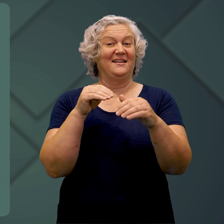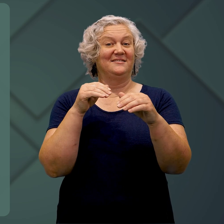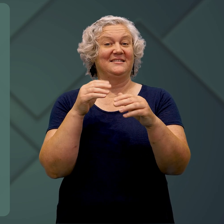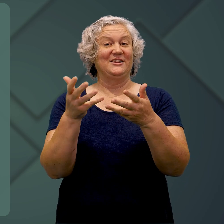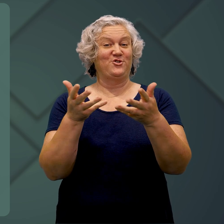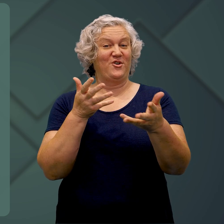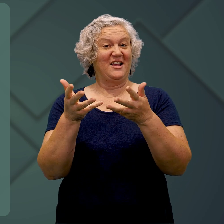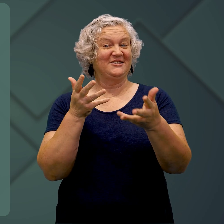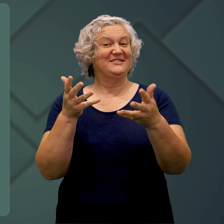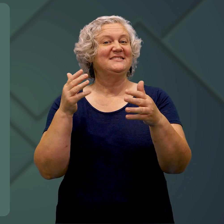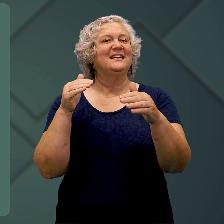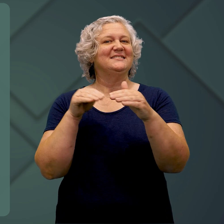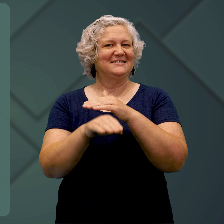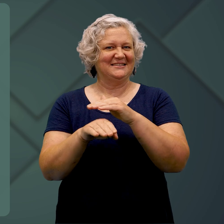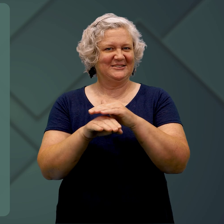Making interactions accessible.